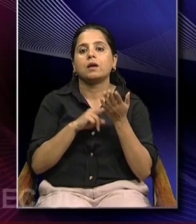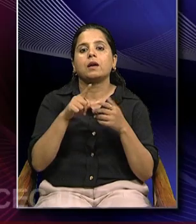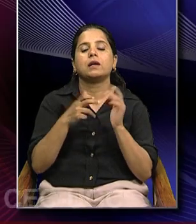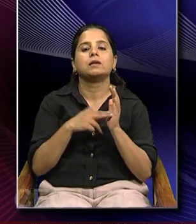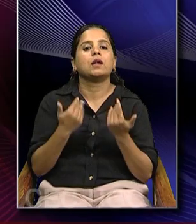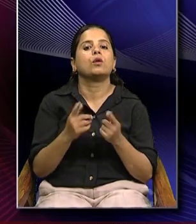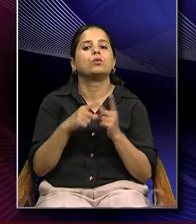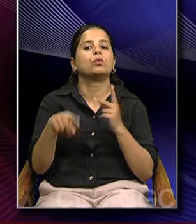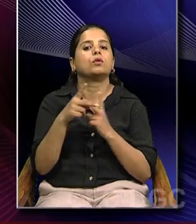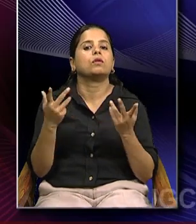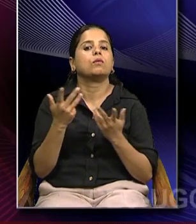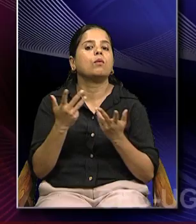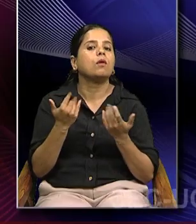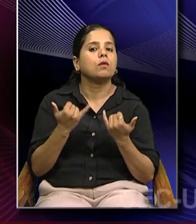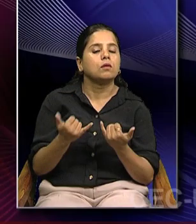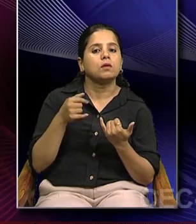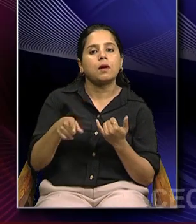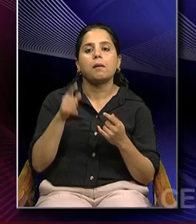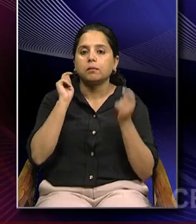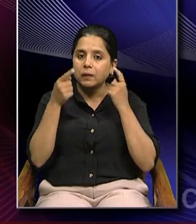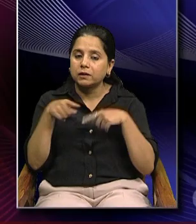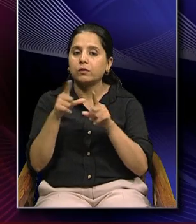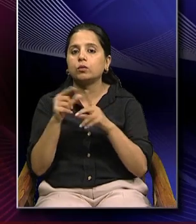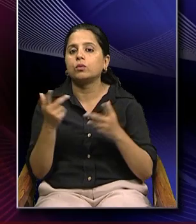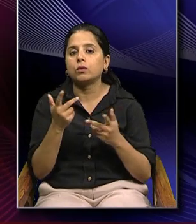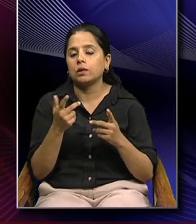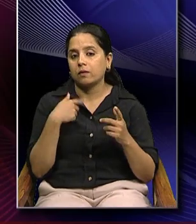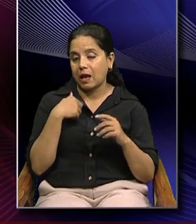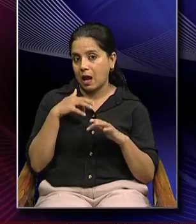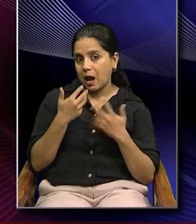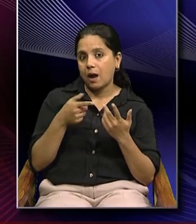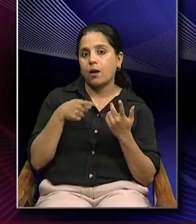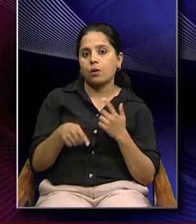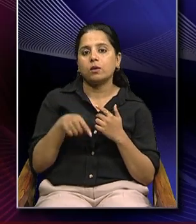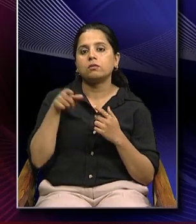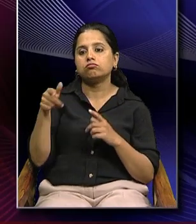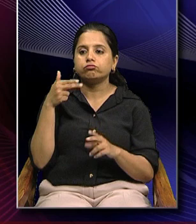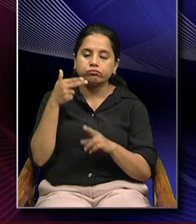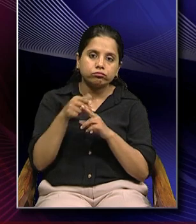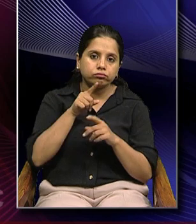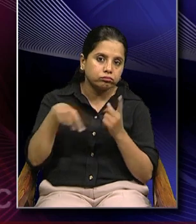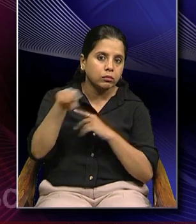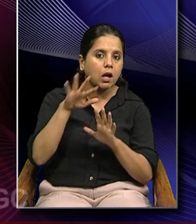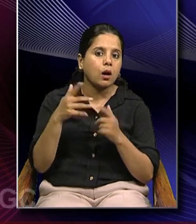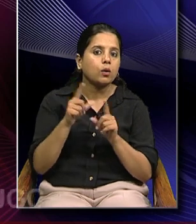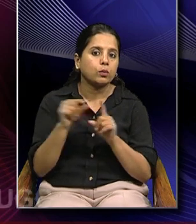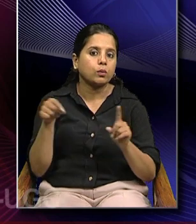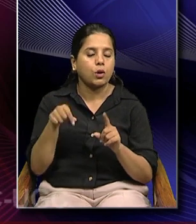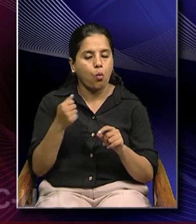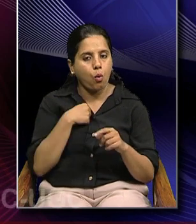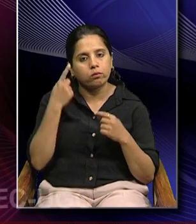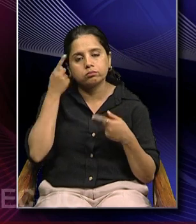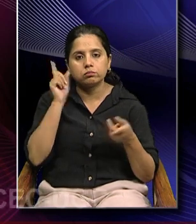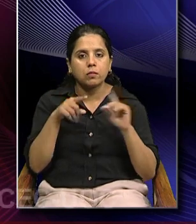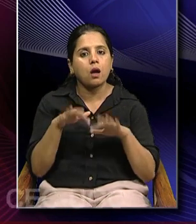doing, what role do they play, and how to tame them, how to channelize them for our own